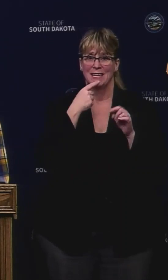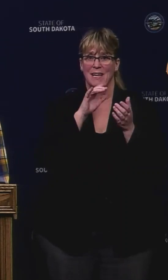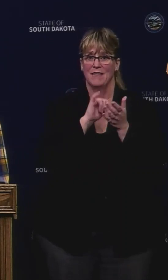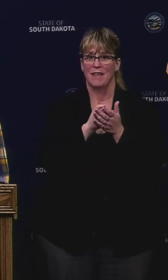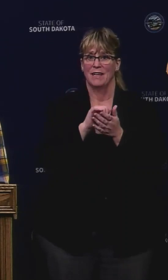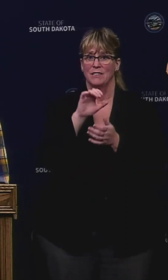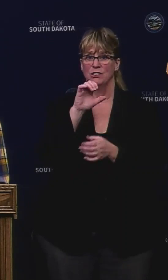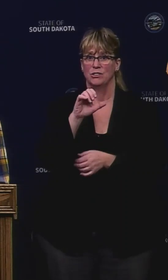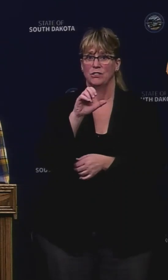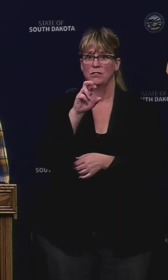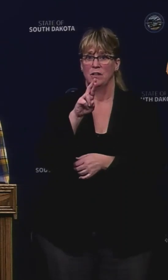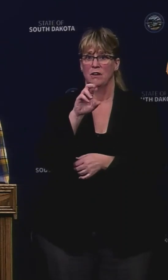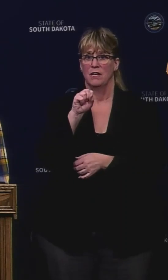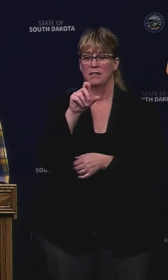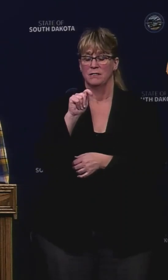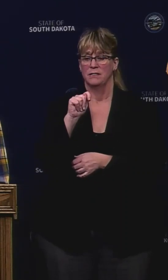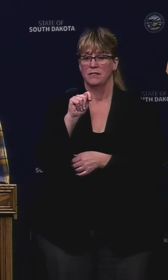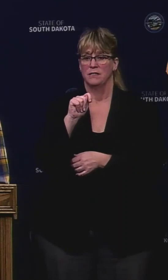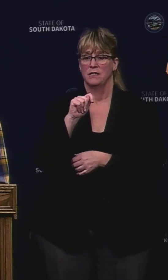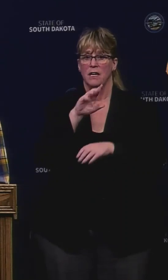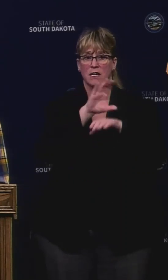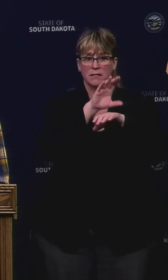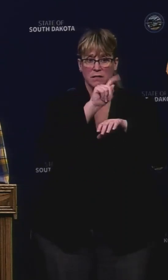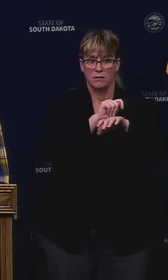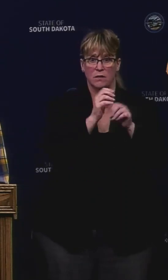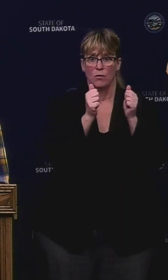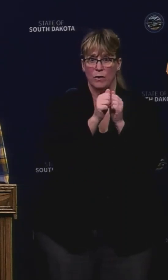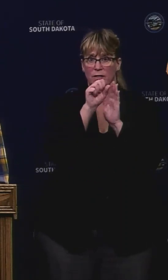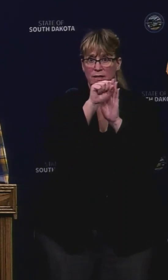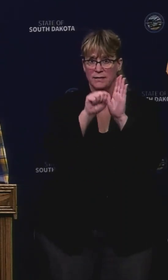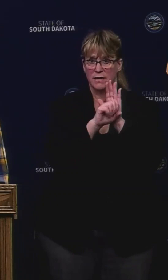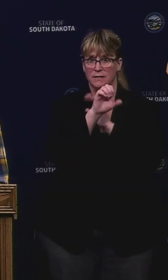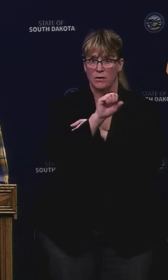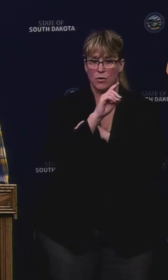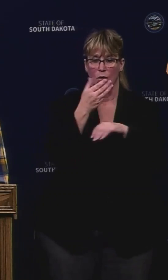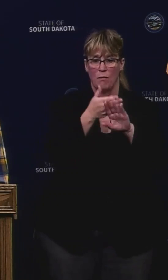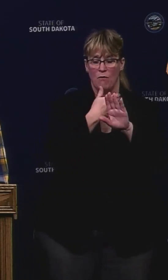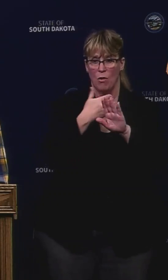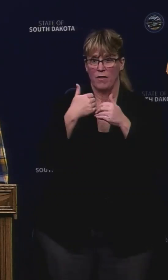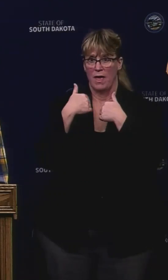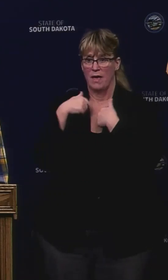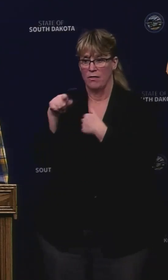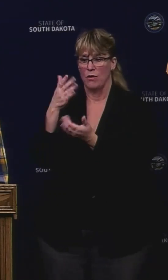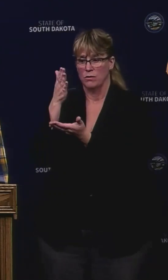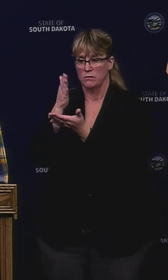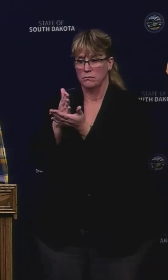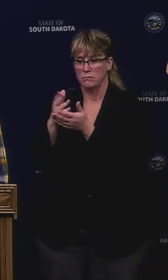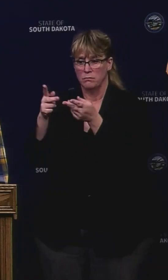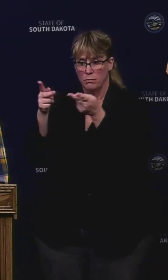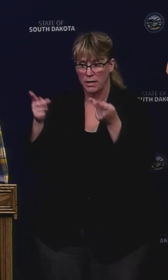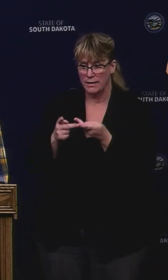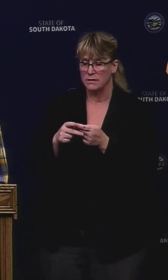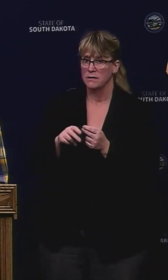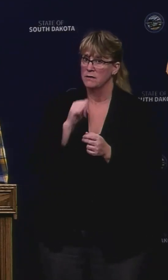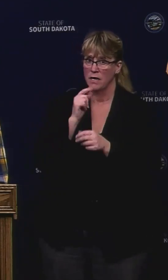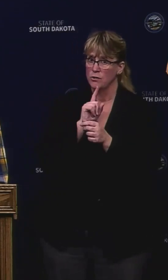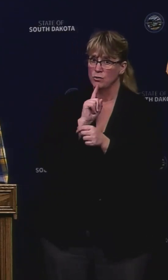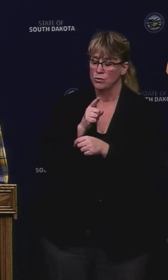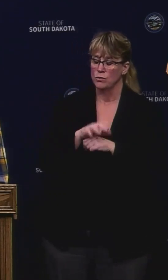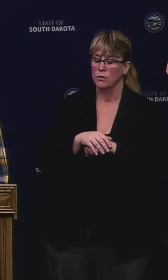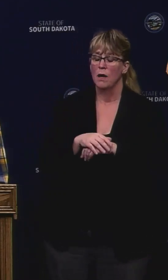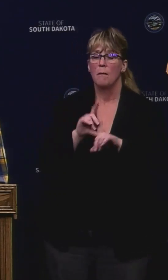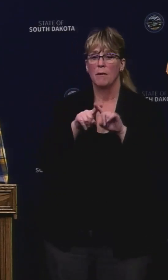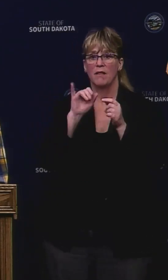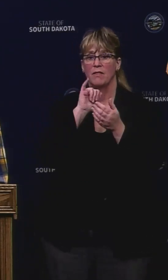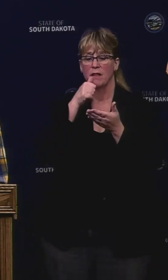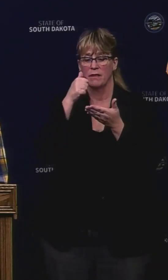River consulted with the state of South Dakota before they set up these checkpoints. That simply was not true. And it did indicate